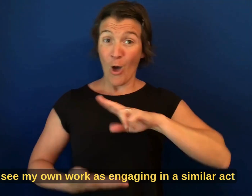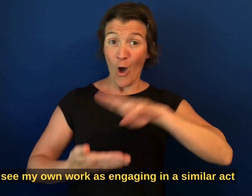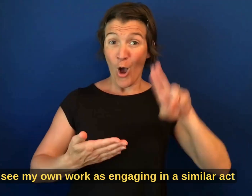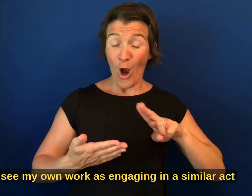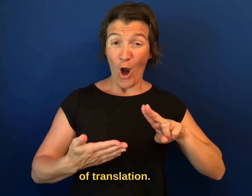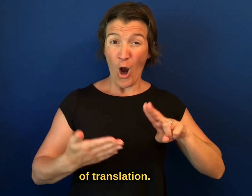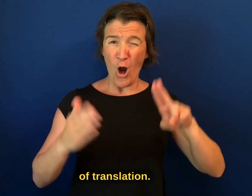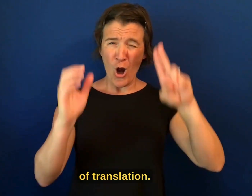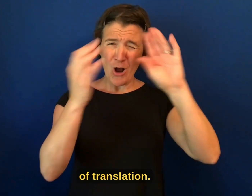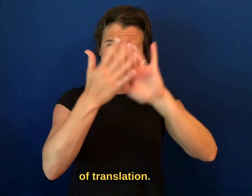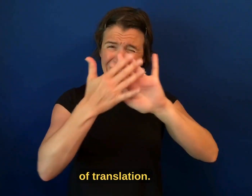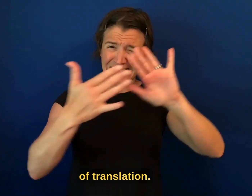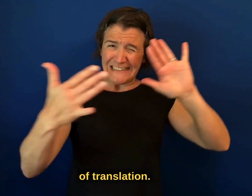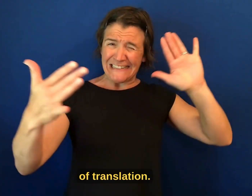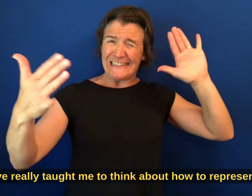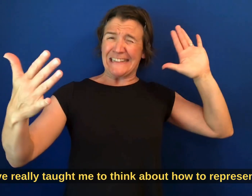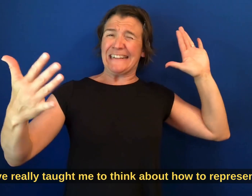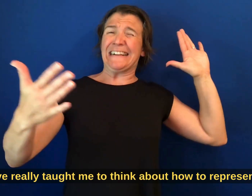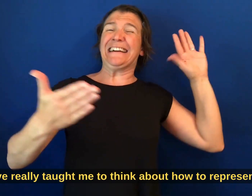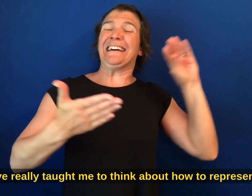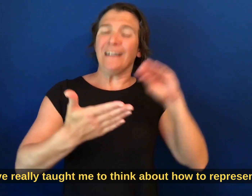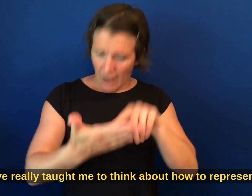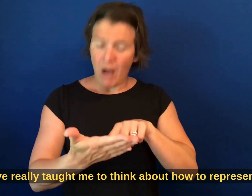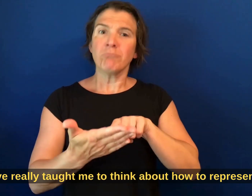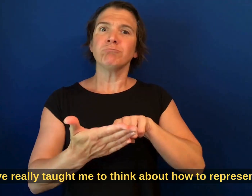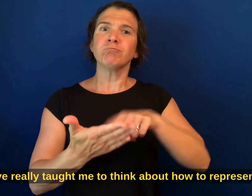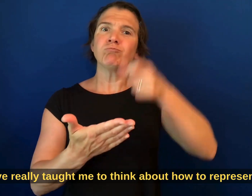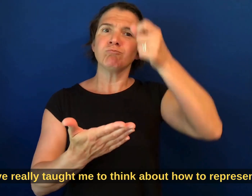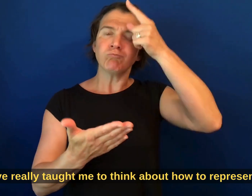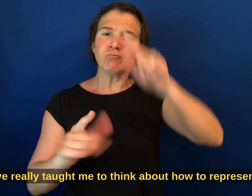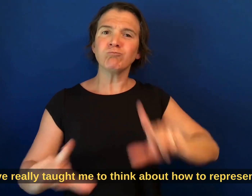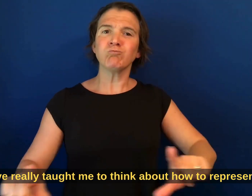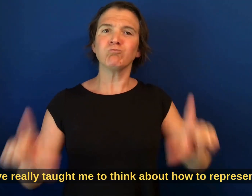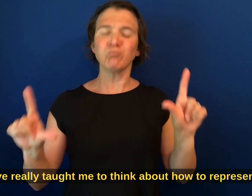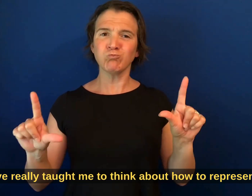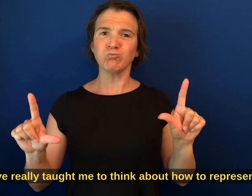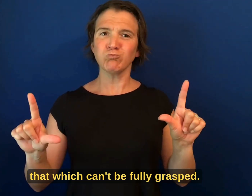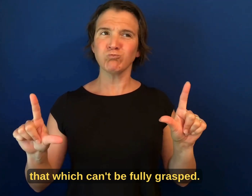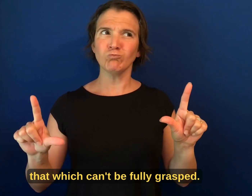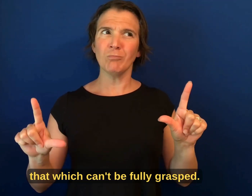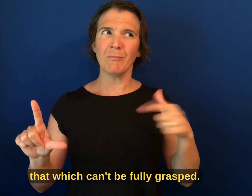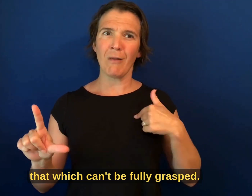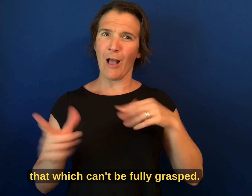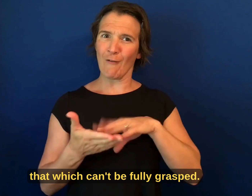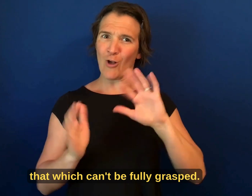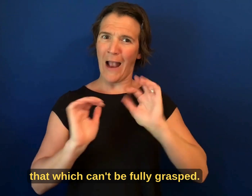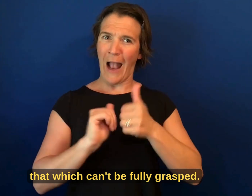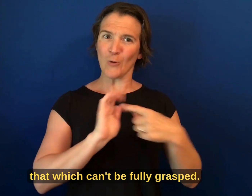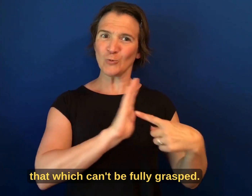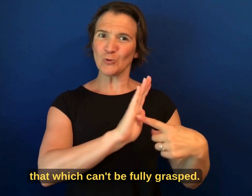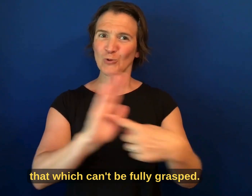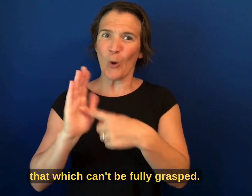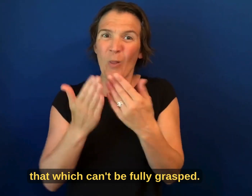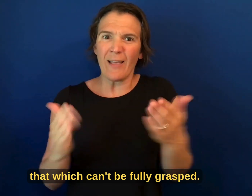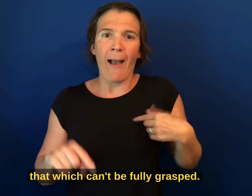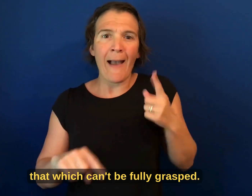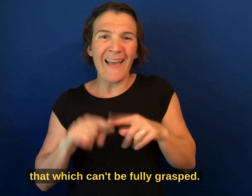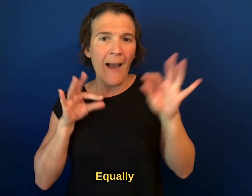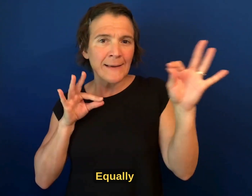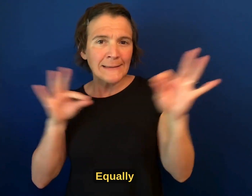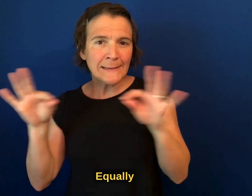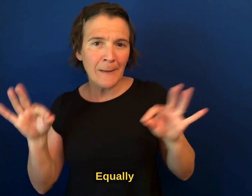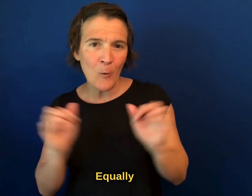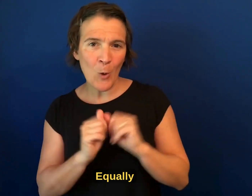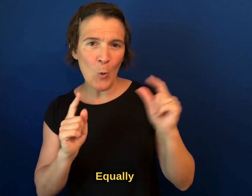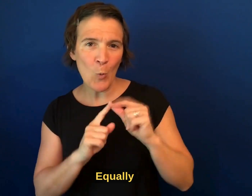similar act of translation. They've really taught me to think about how to represent that which can't be fully